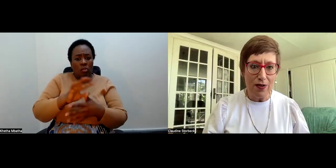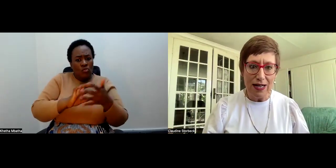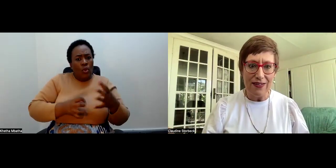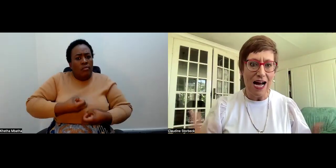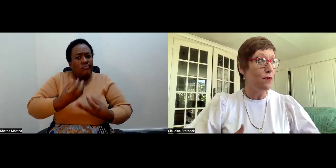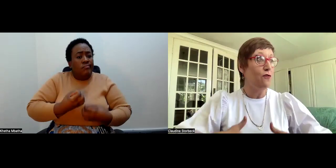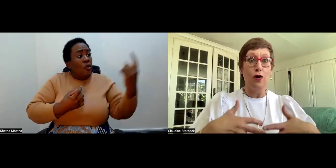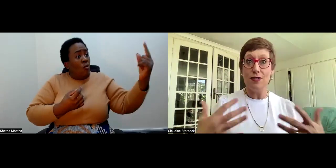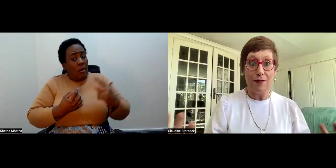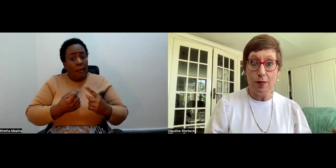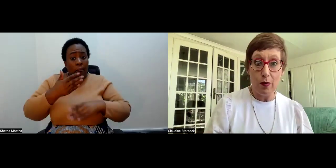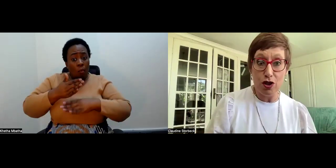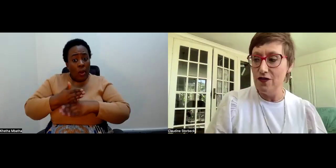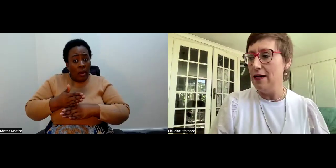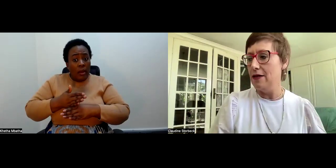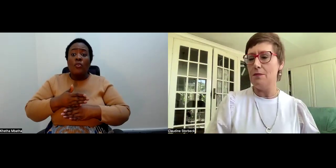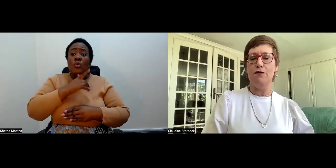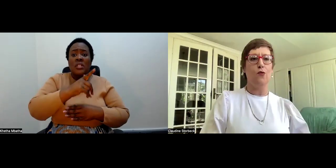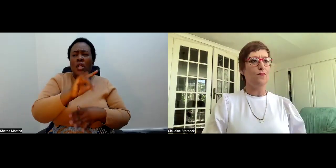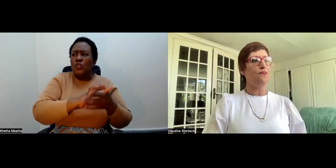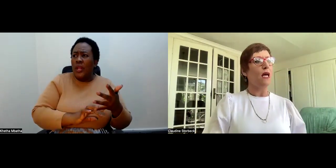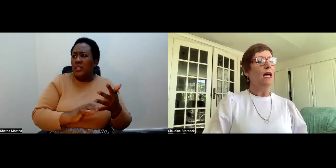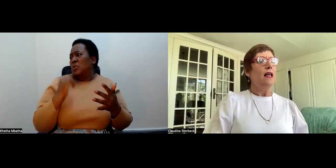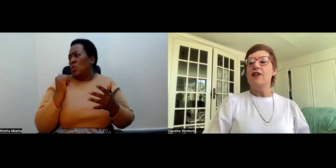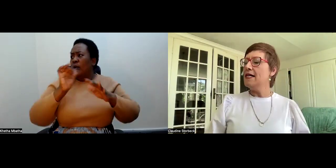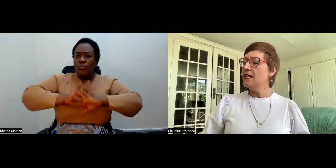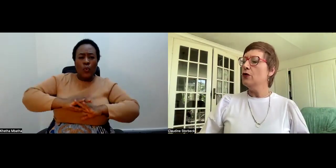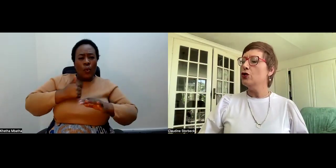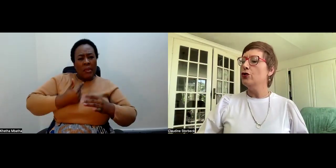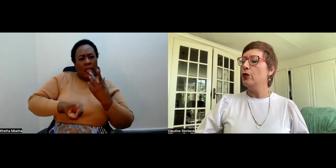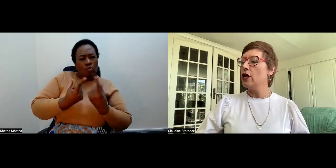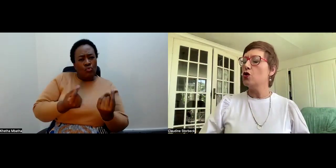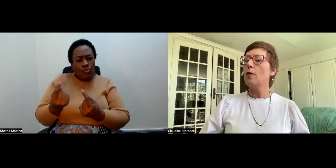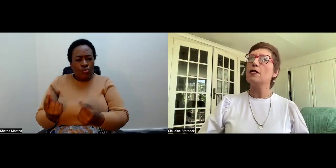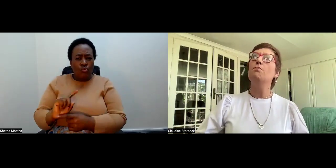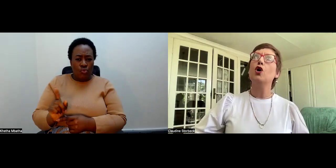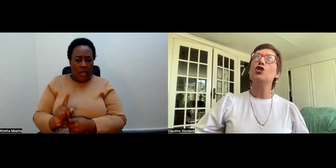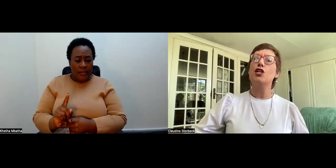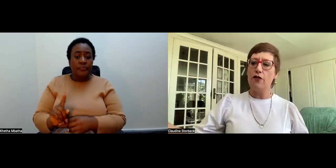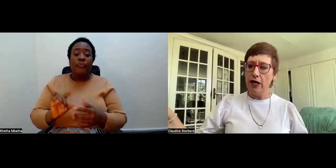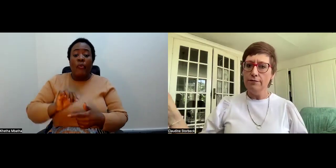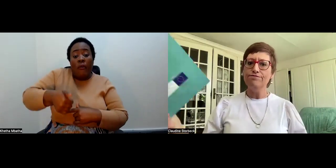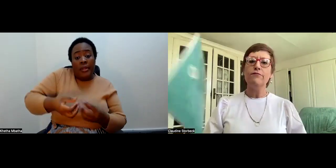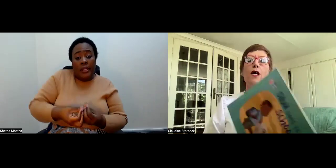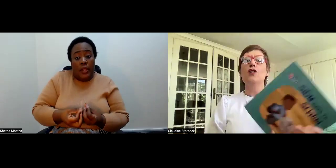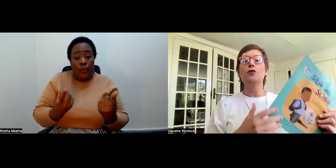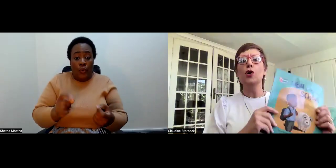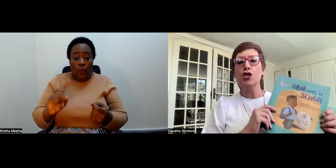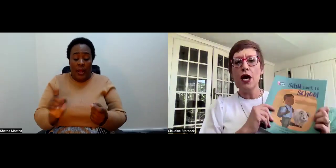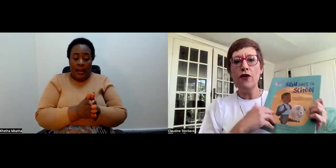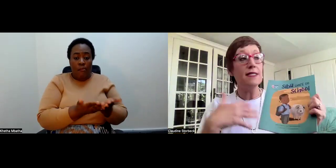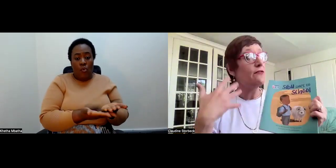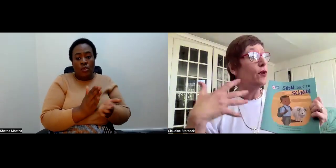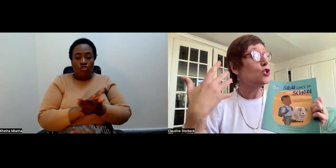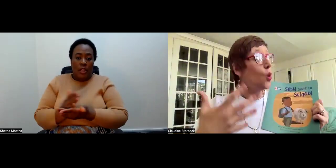what happened the night before. You tell them about what you've done the night before. The next thing we're going to talk about is book sharing. So